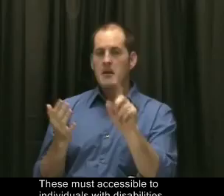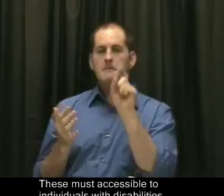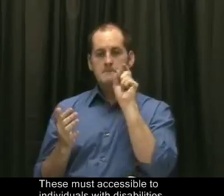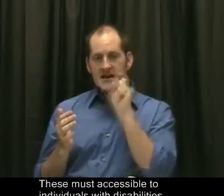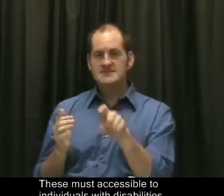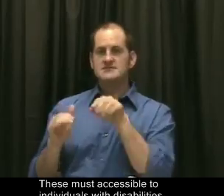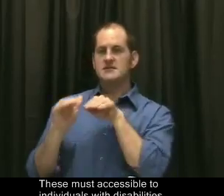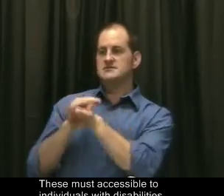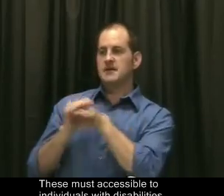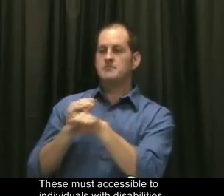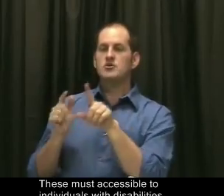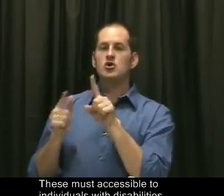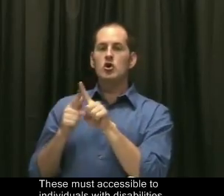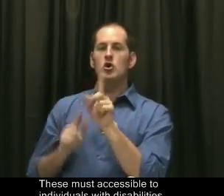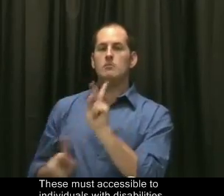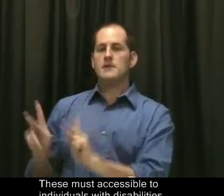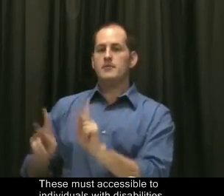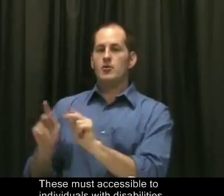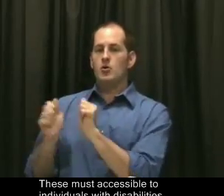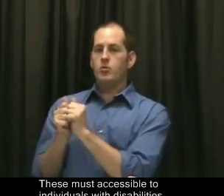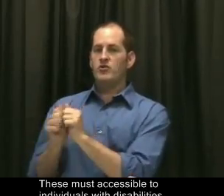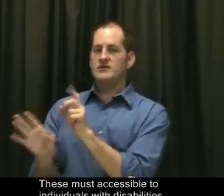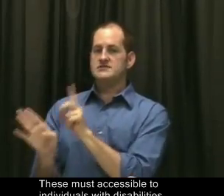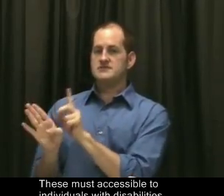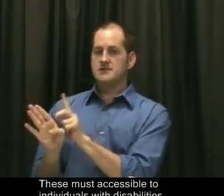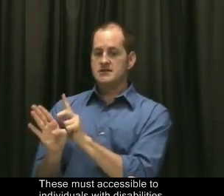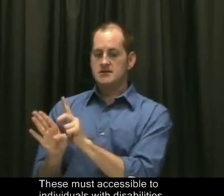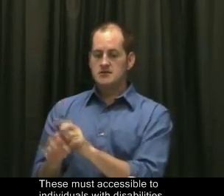These must be accessible to individuals with disabilities.